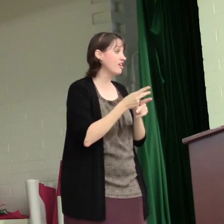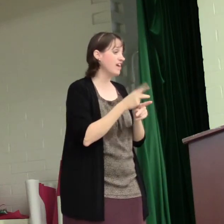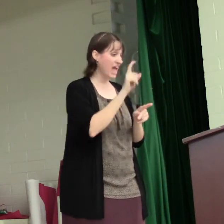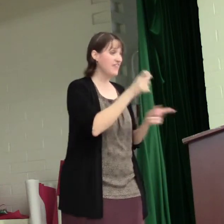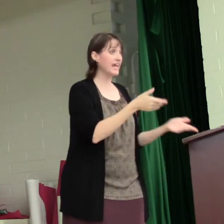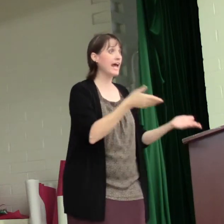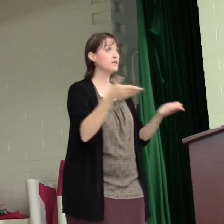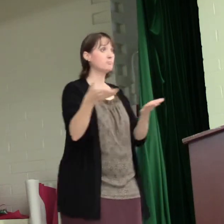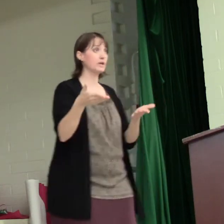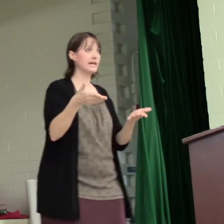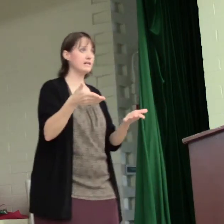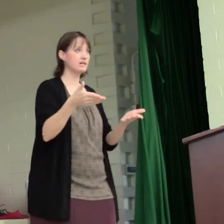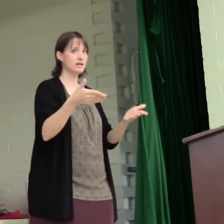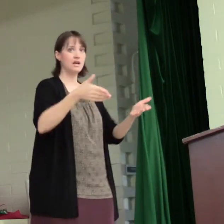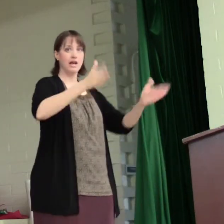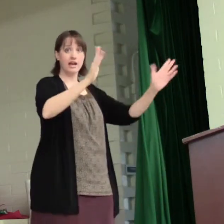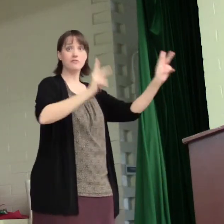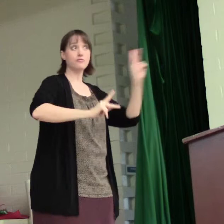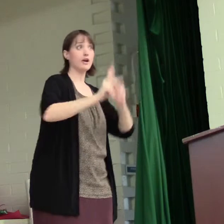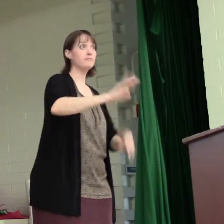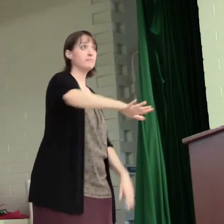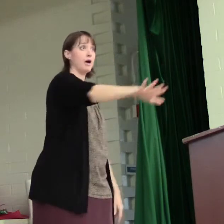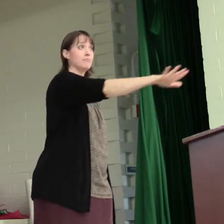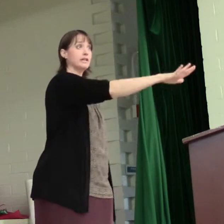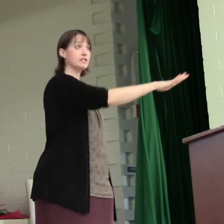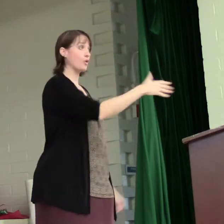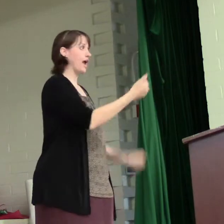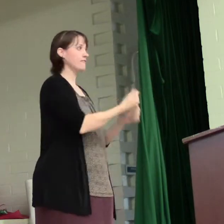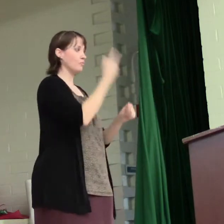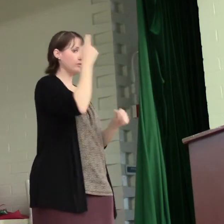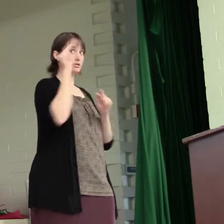of. And they had to bring it in front of the public, so everyone would,